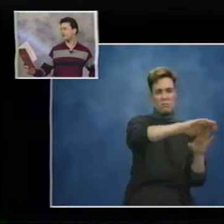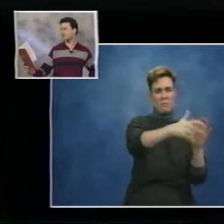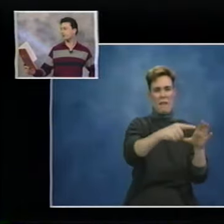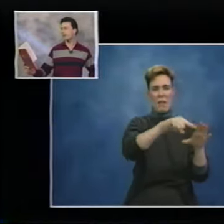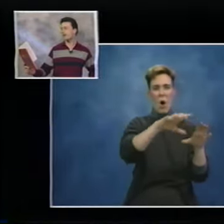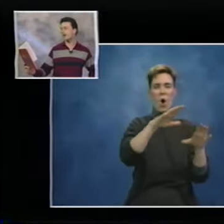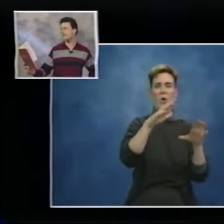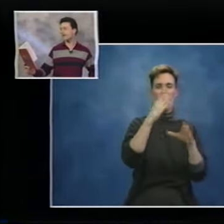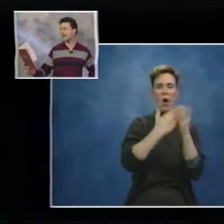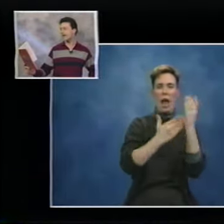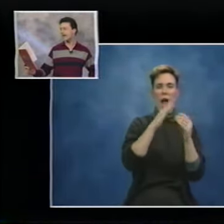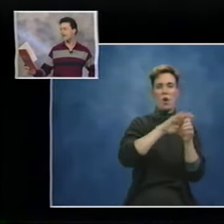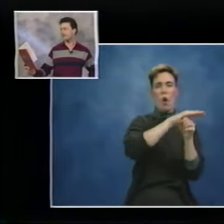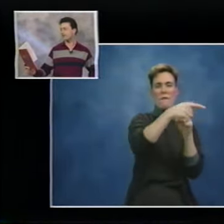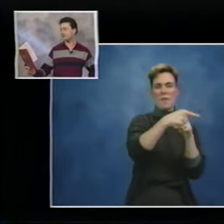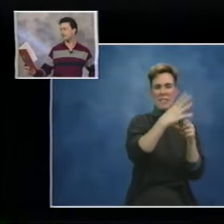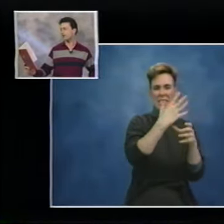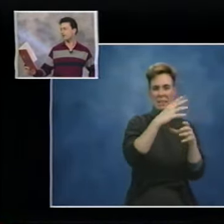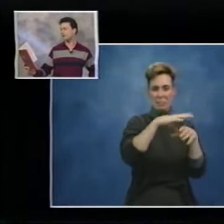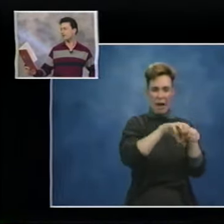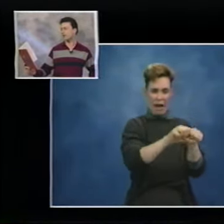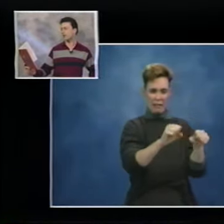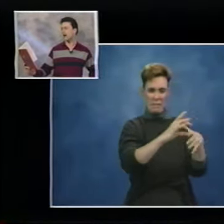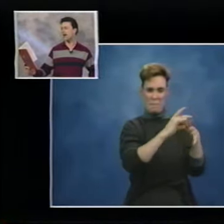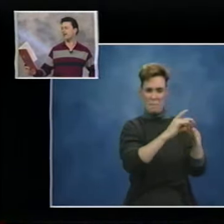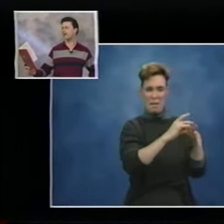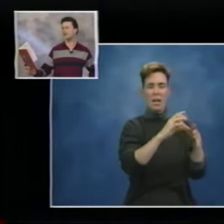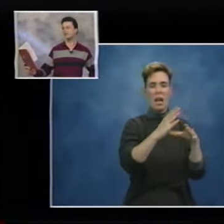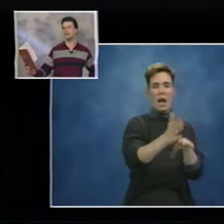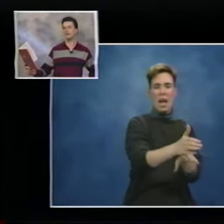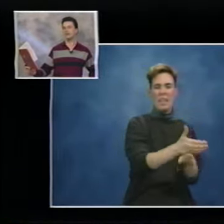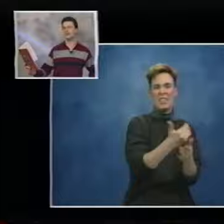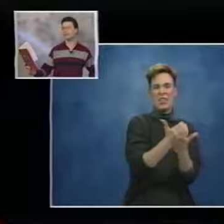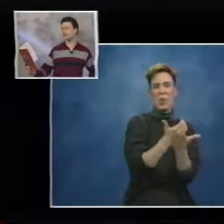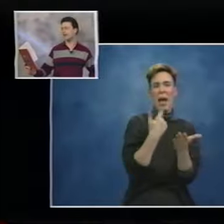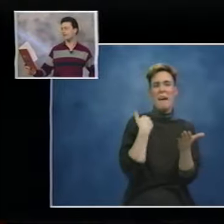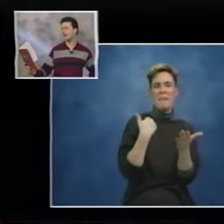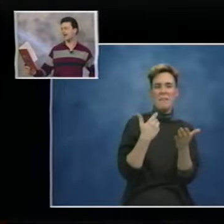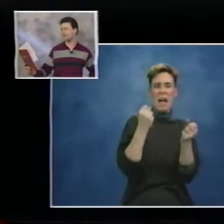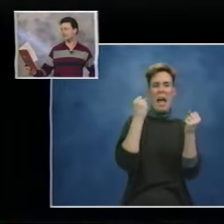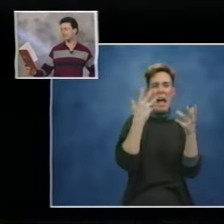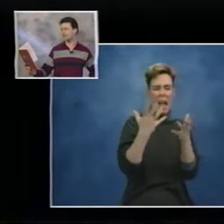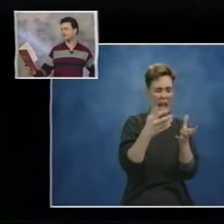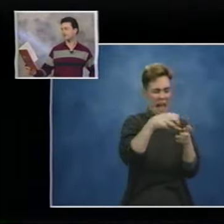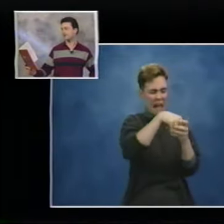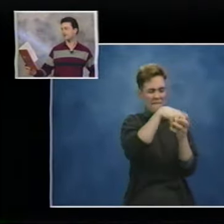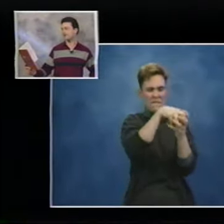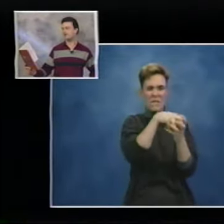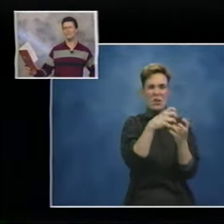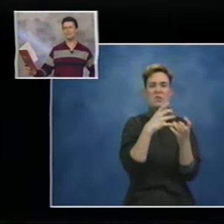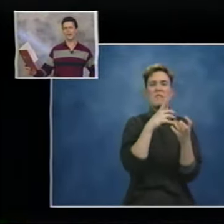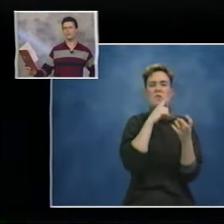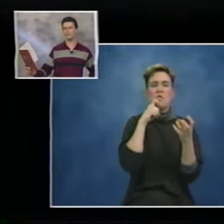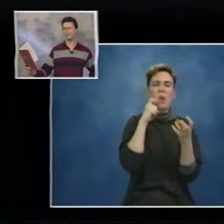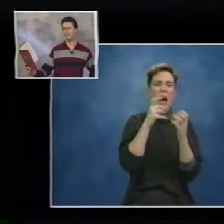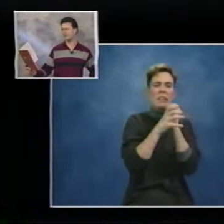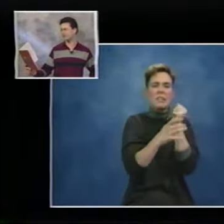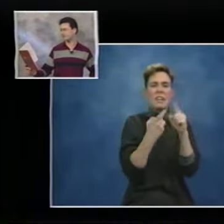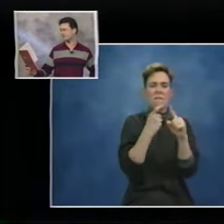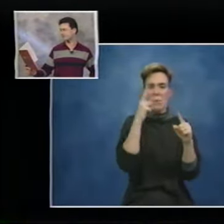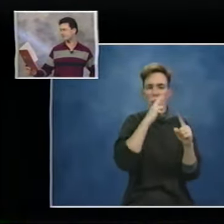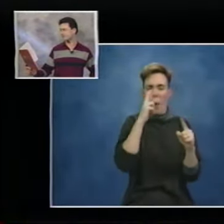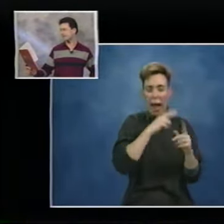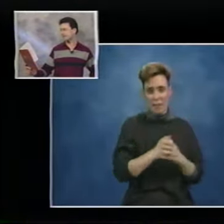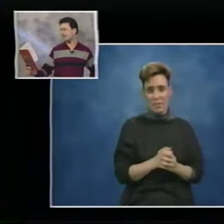and sweep off handfuls of dried dung of rats. These rats were